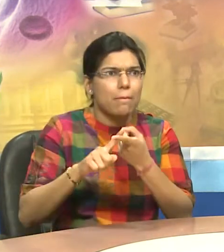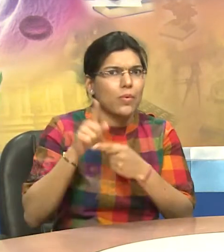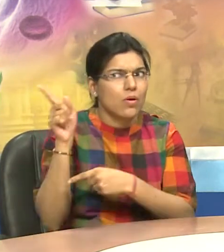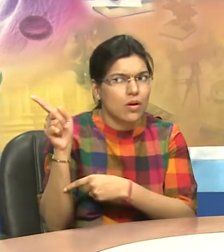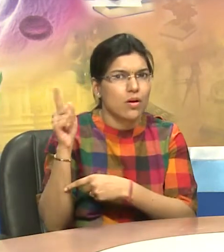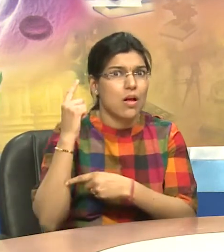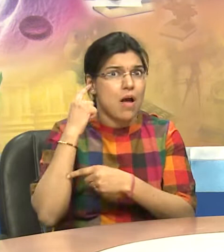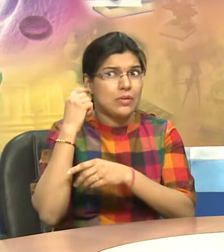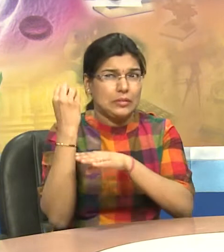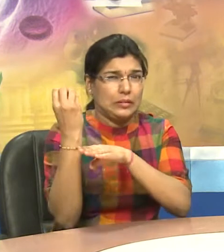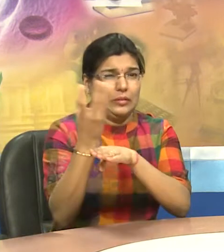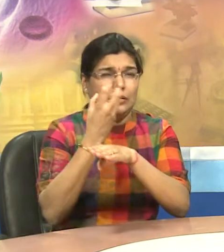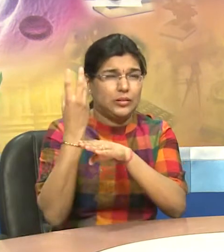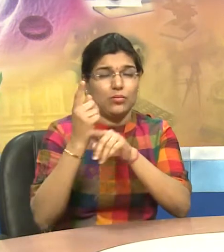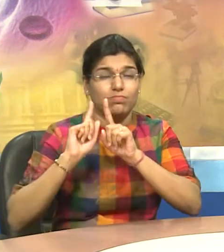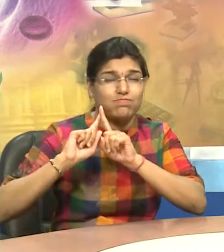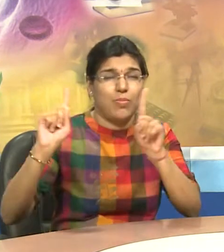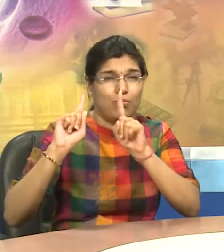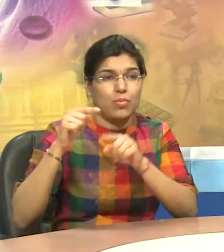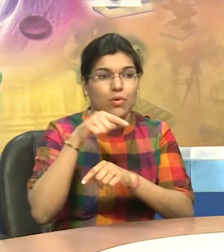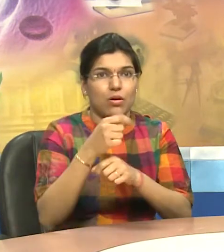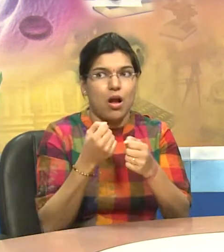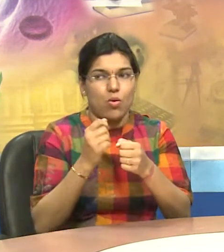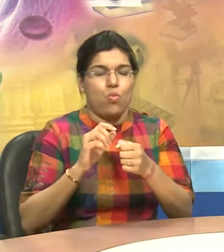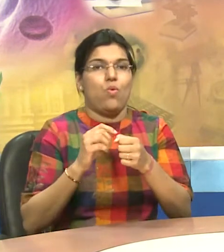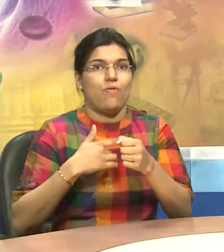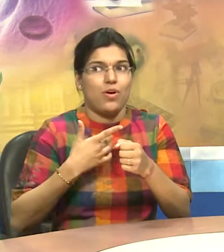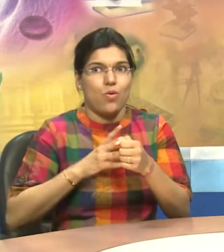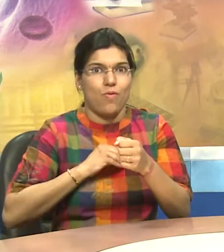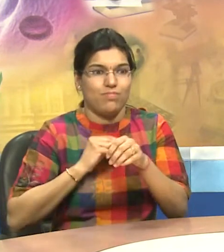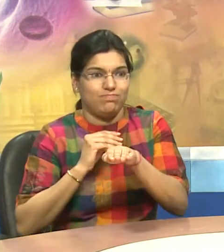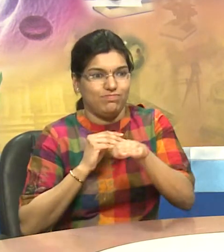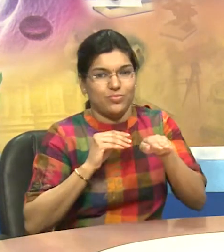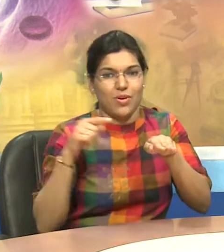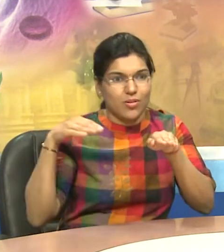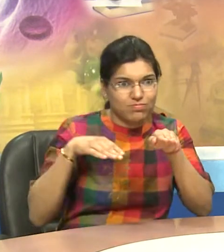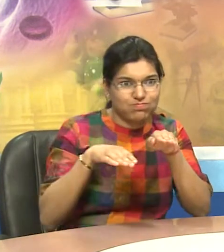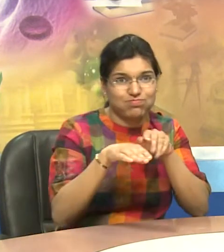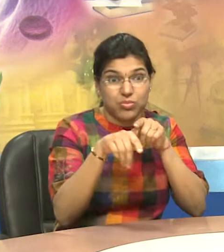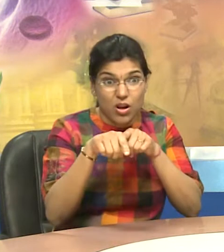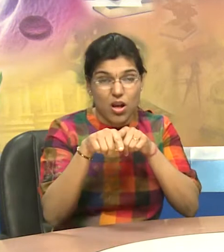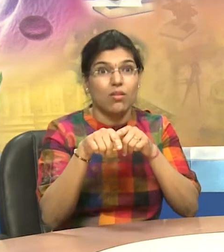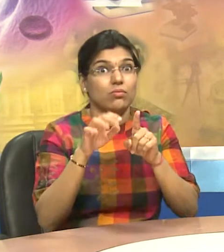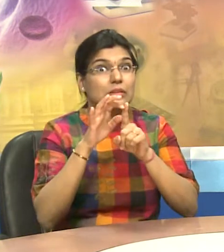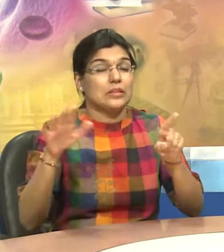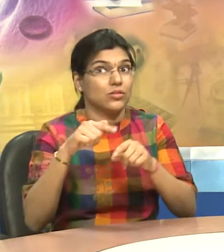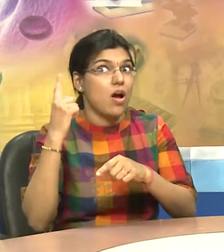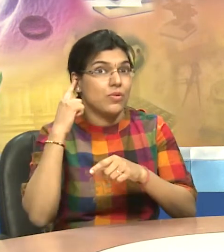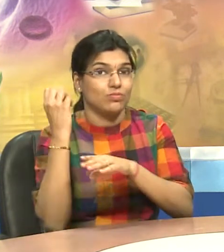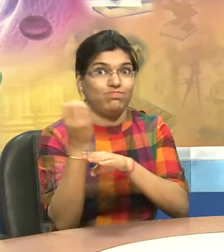on the road, when they hear the sound of fire engine, they feel and they move aside and give way